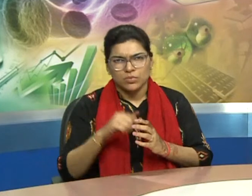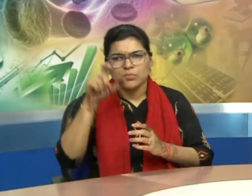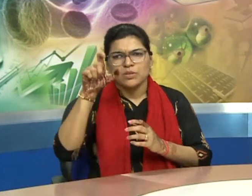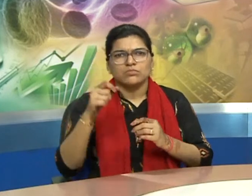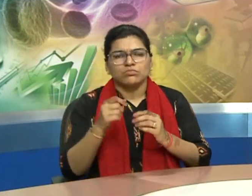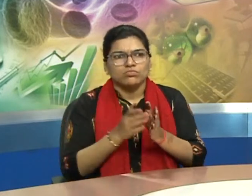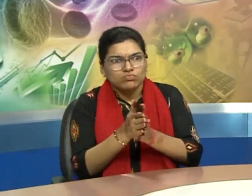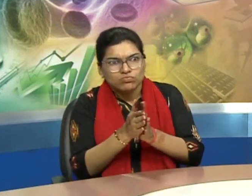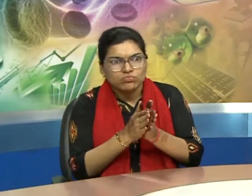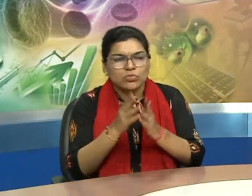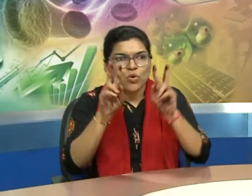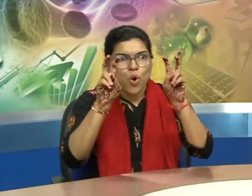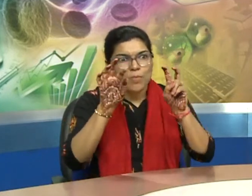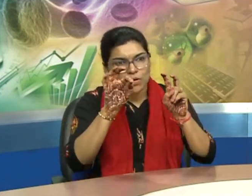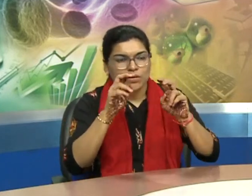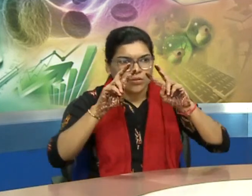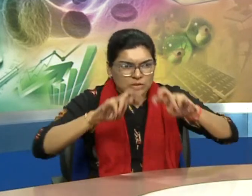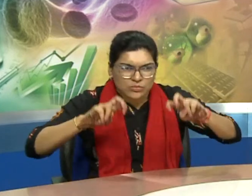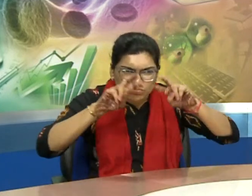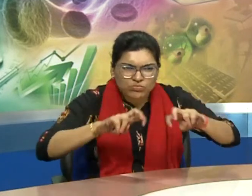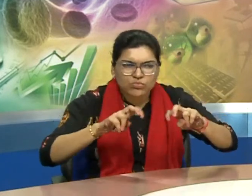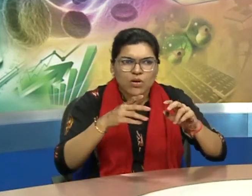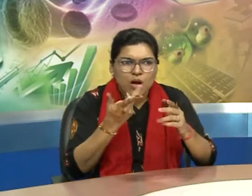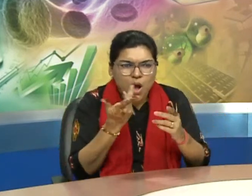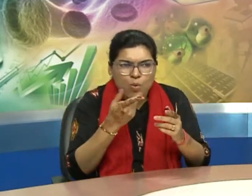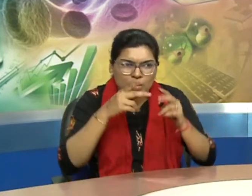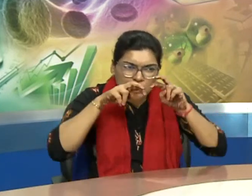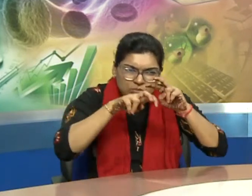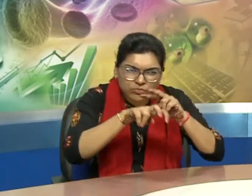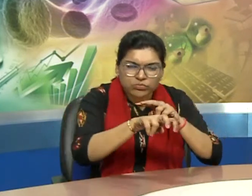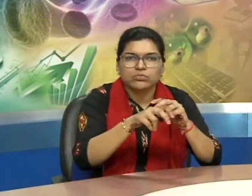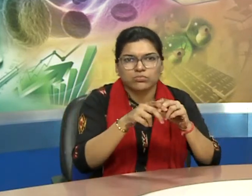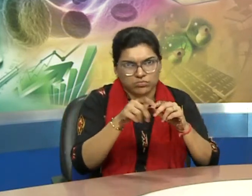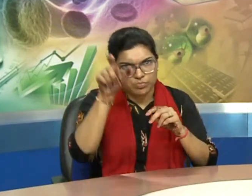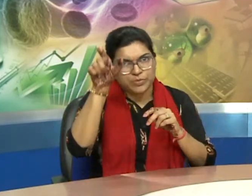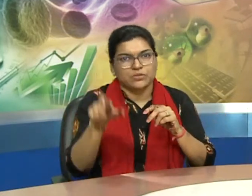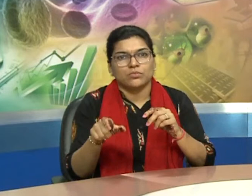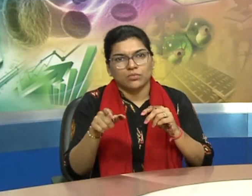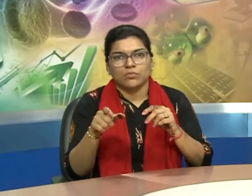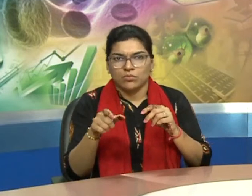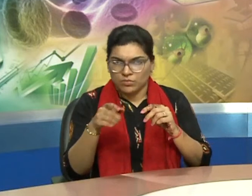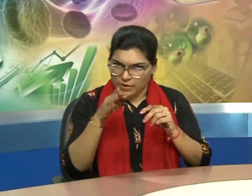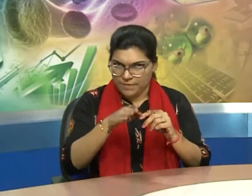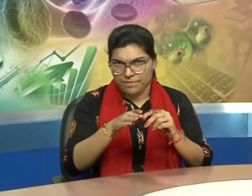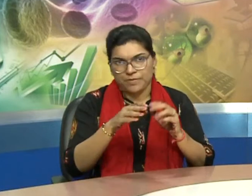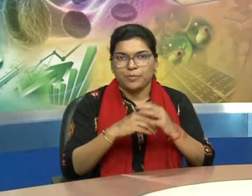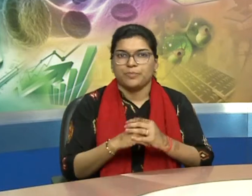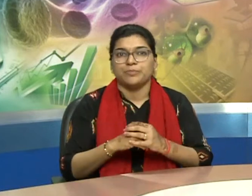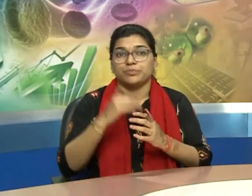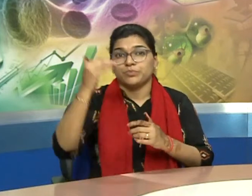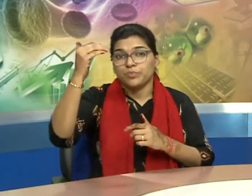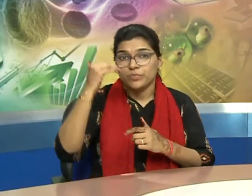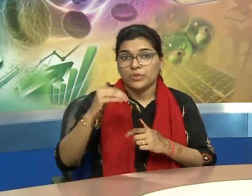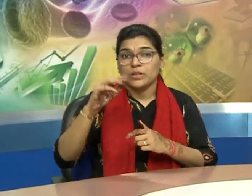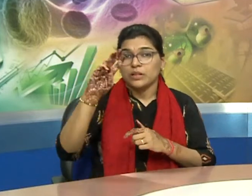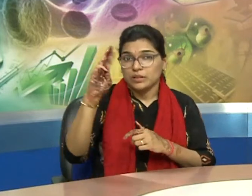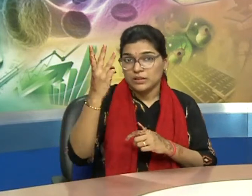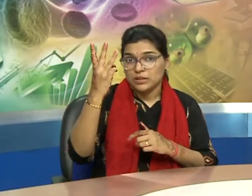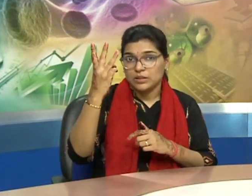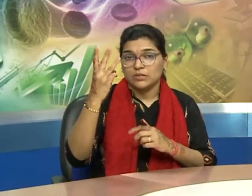of students enrollment every year as the new students join in the university, the numbers of students